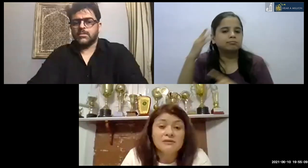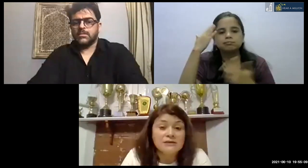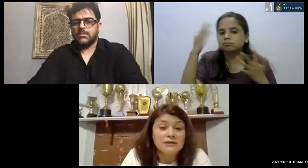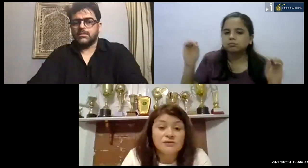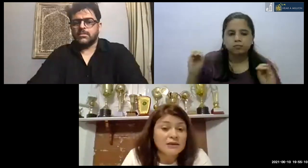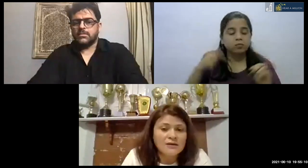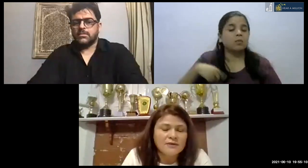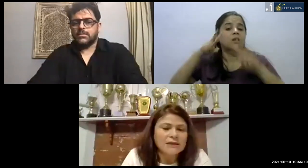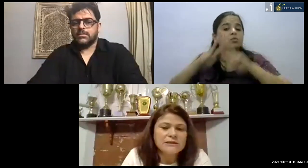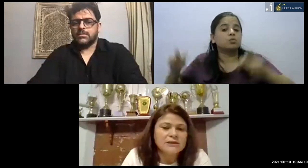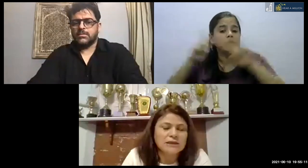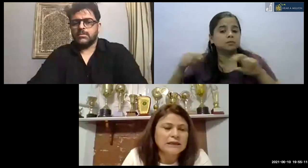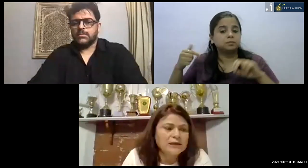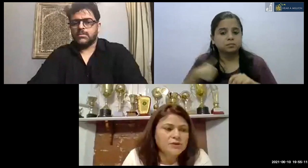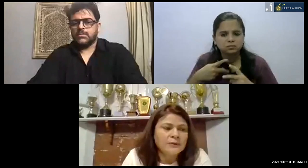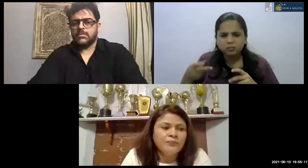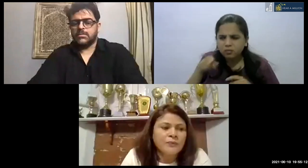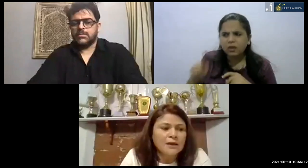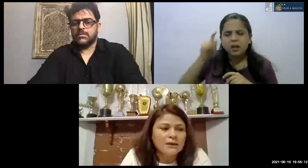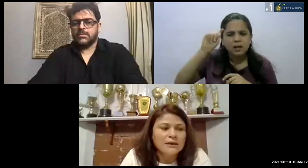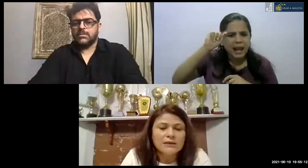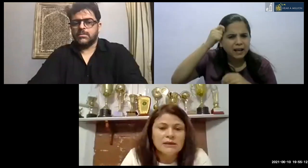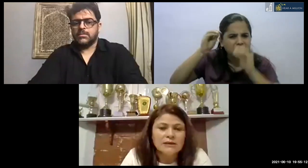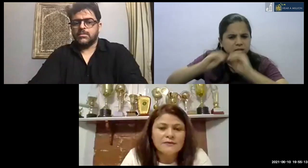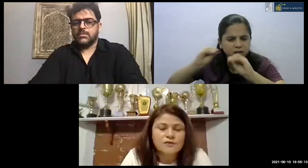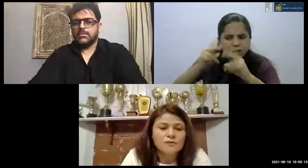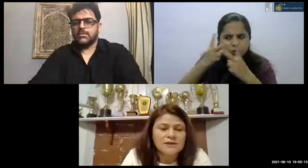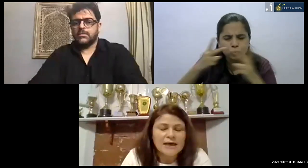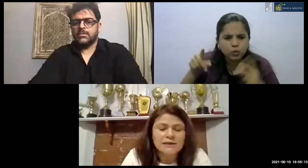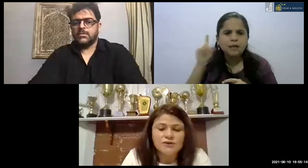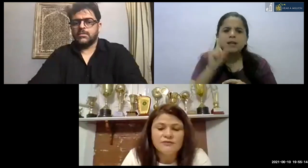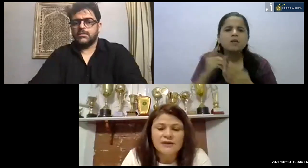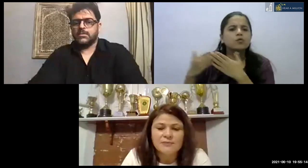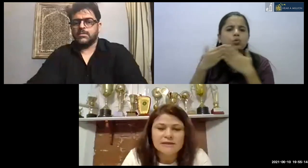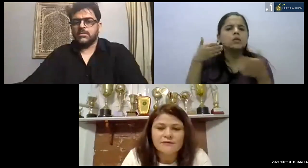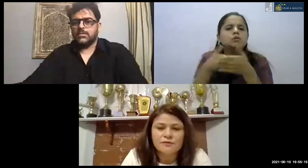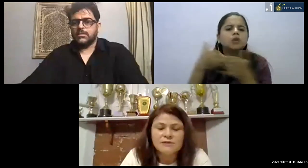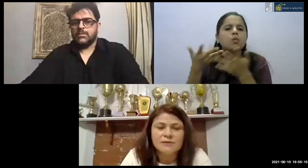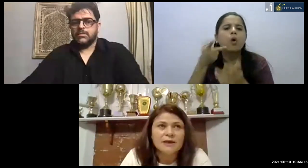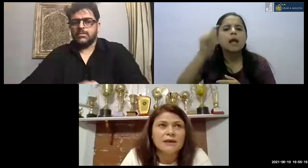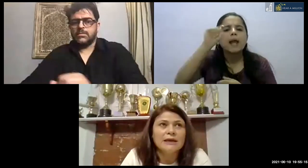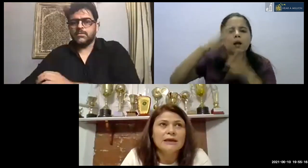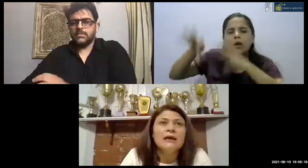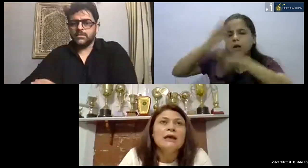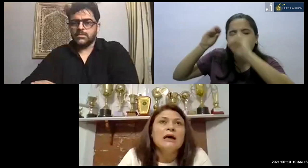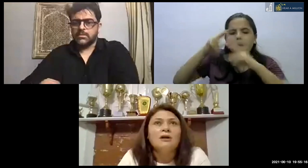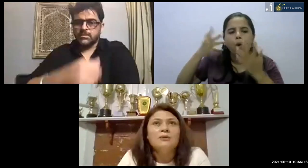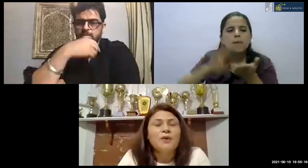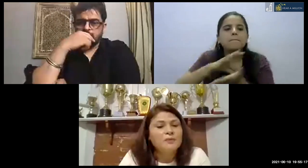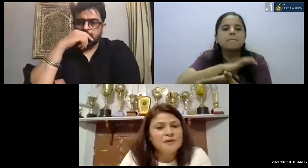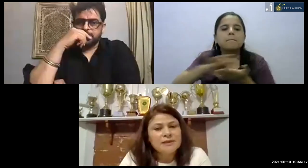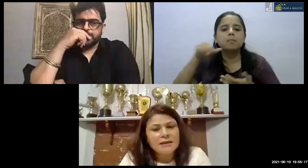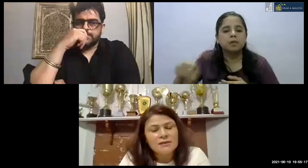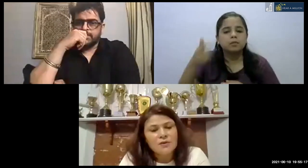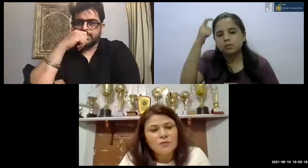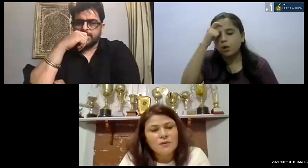my researches that I've done teaching English in deaf schools, the challenges faced by deaf schools in Meghalaya, the